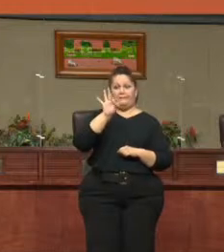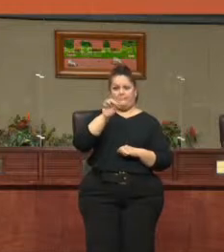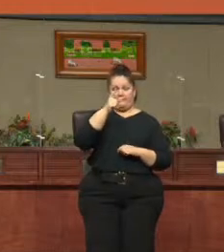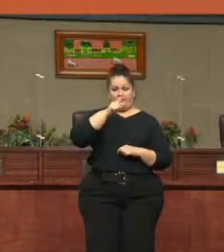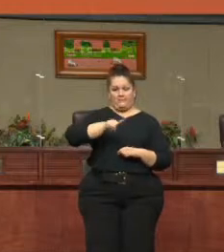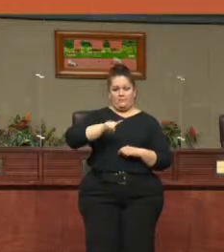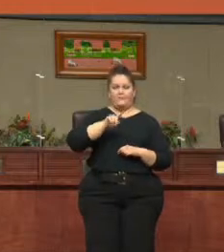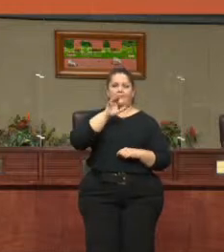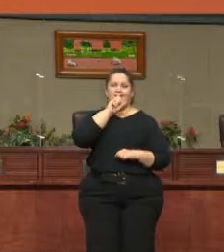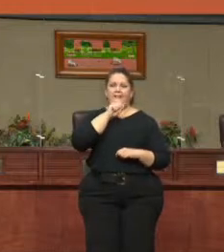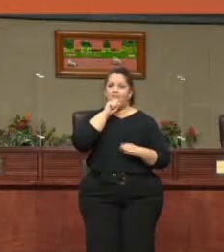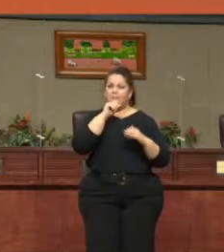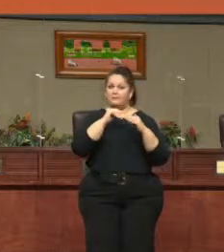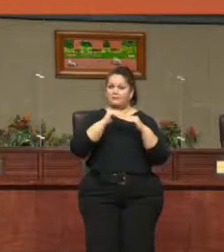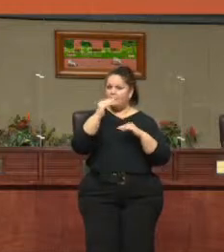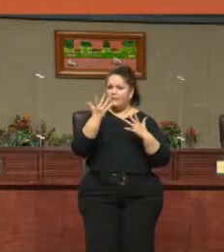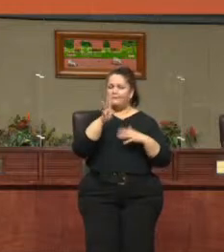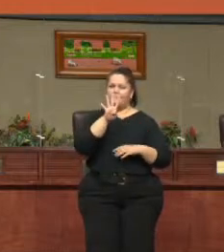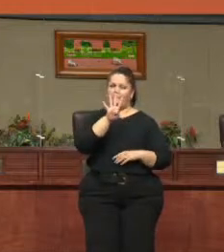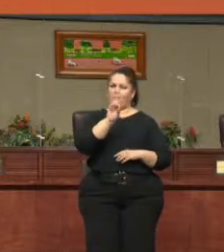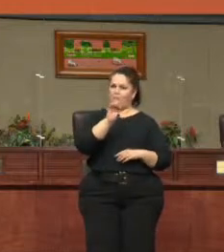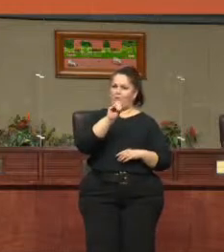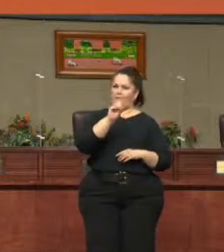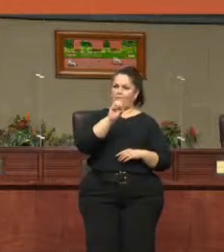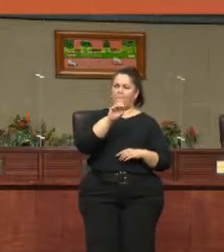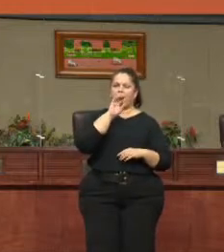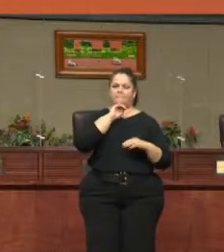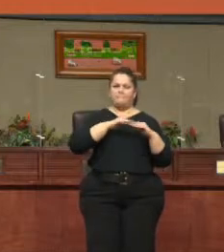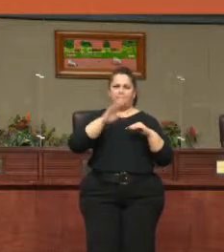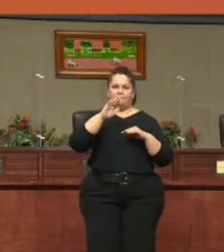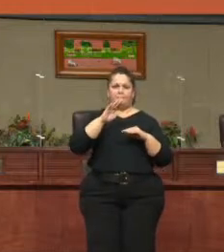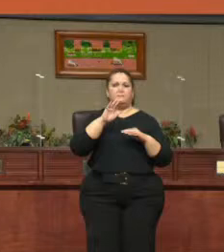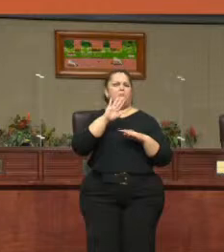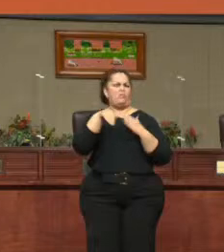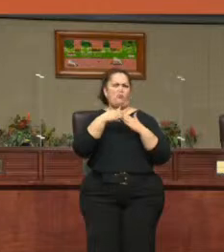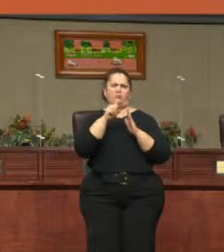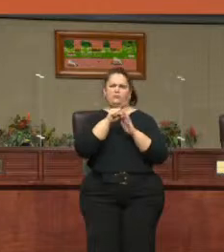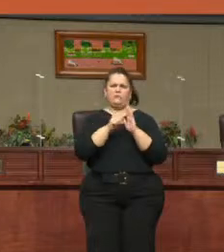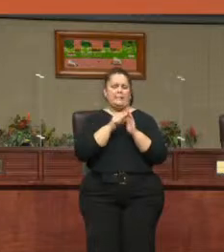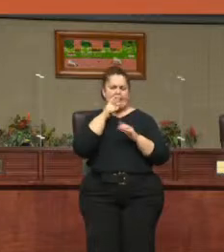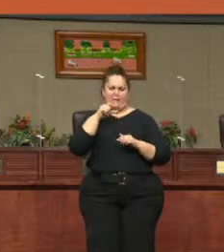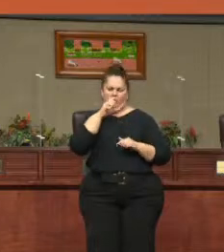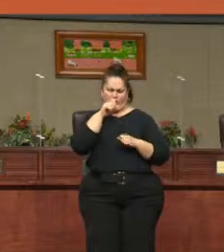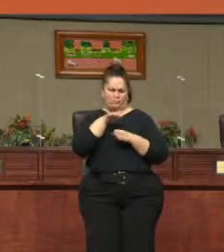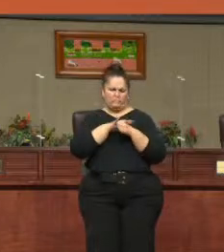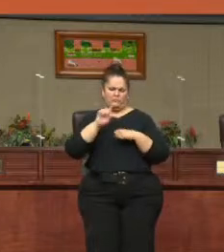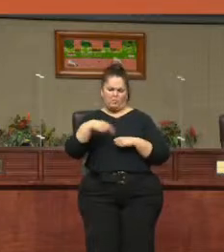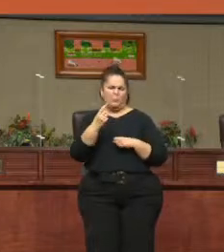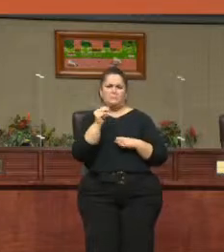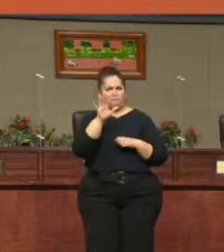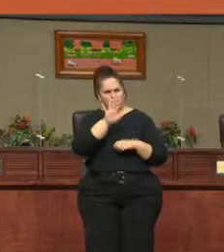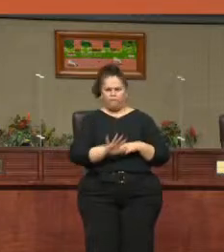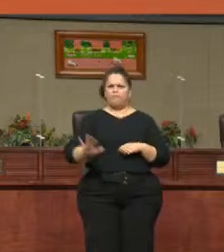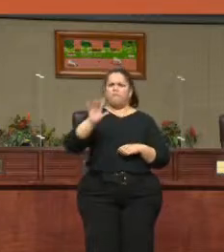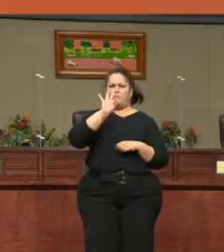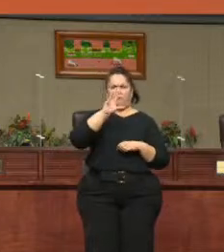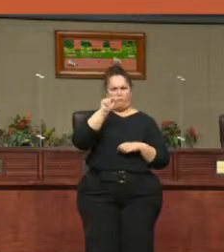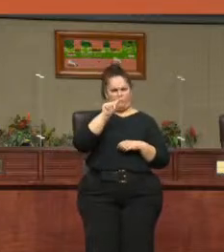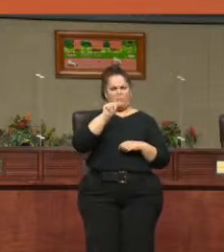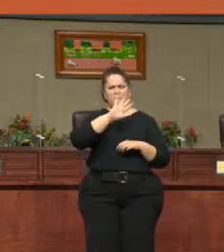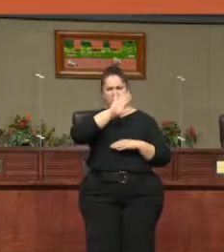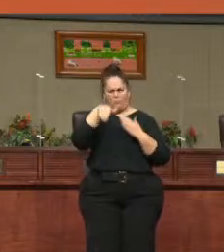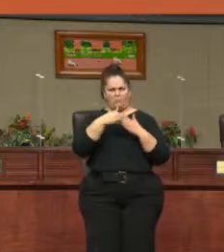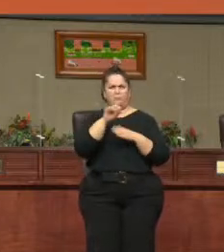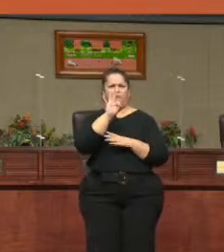40 years and older throughout the state of Florida now, not just here within Orange County, will be eligible